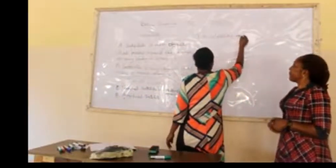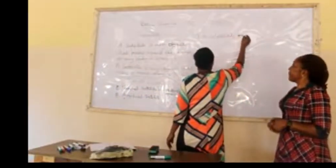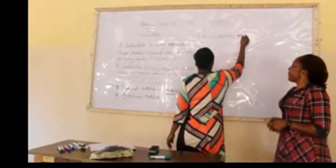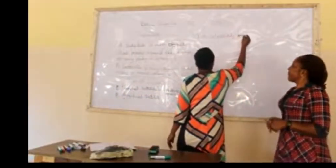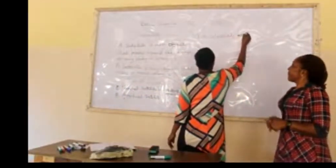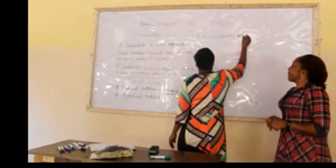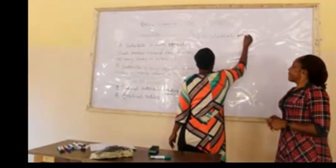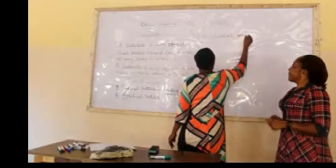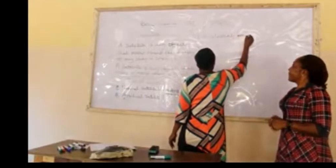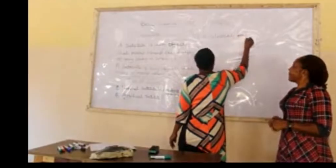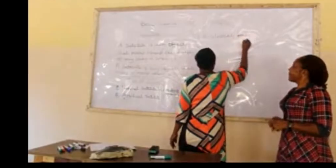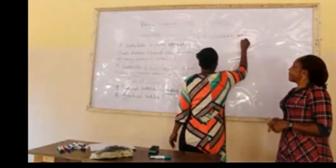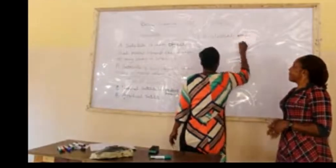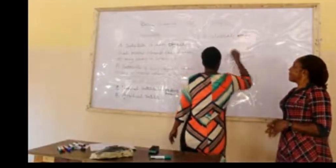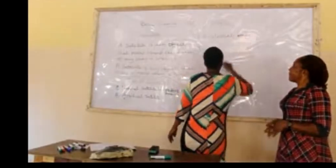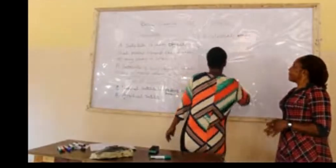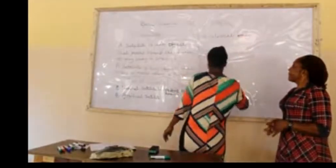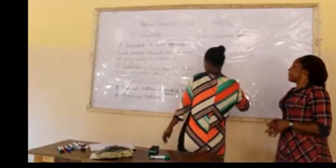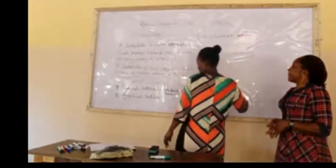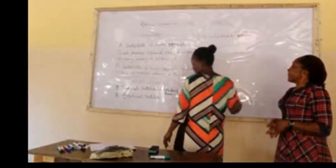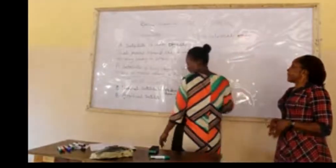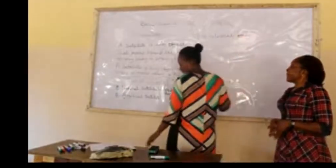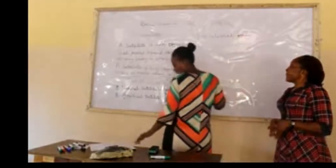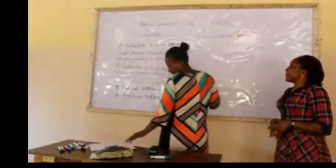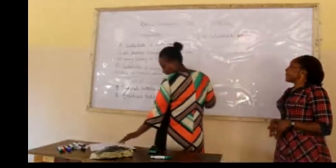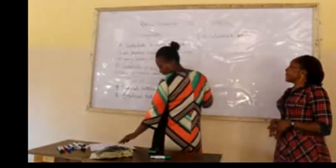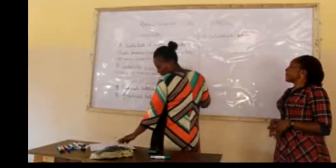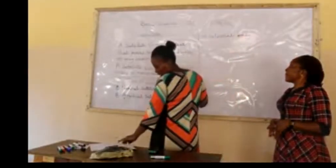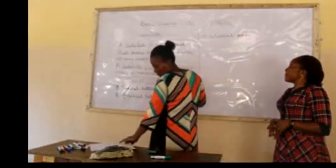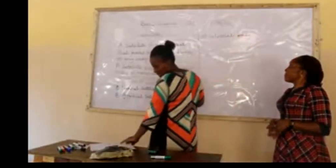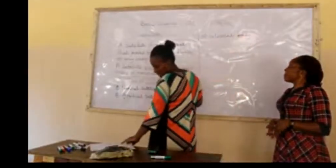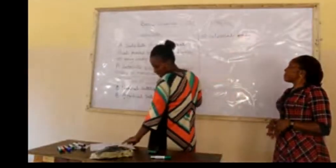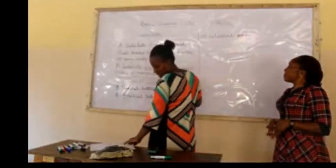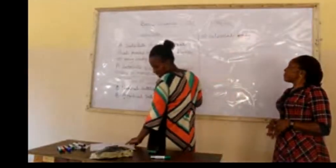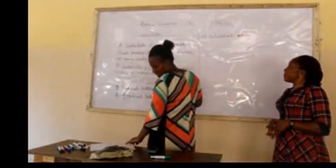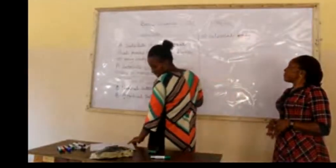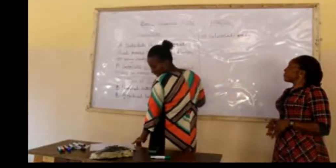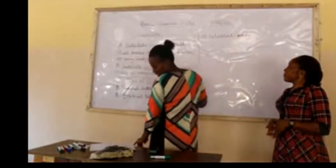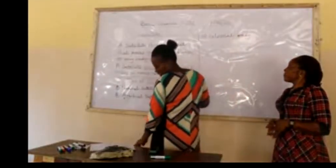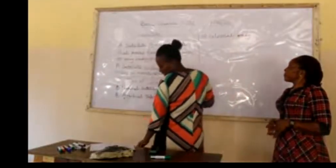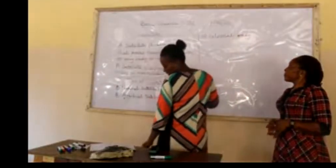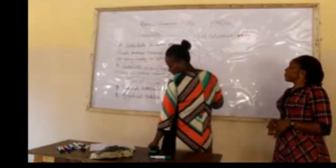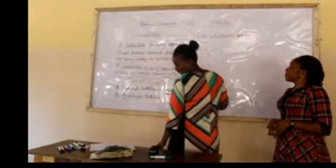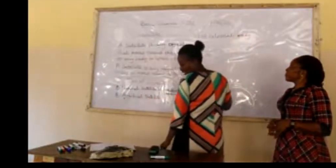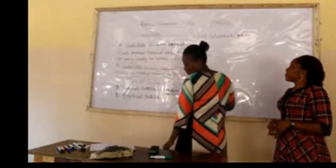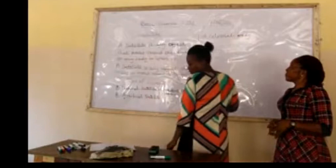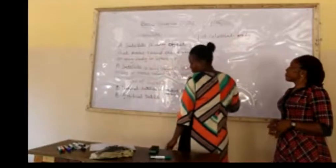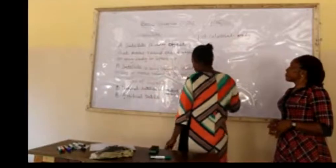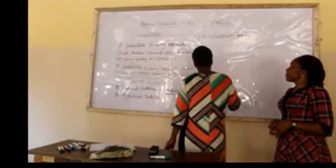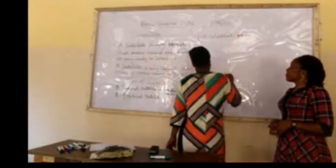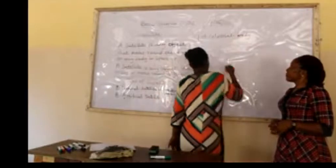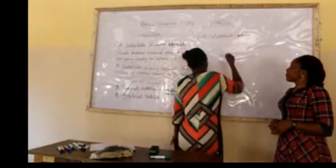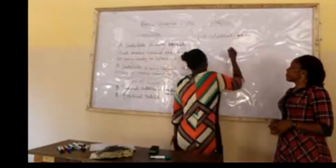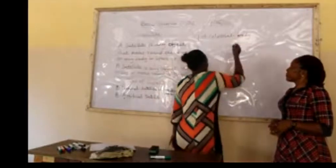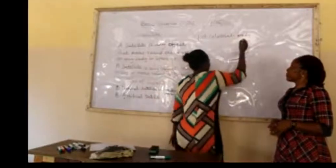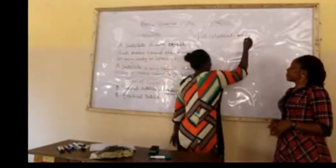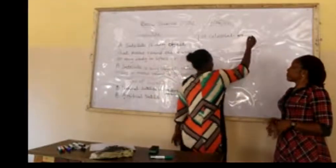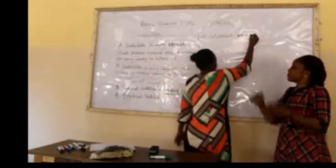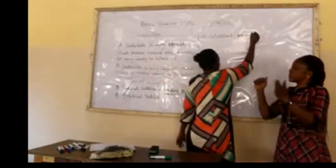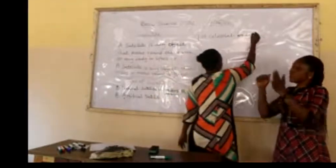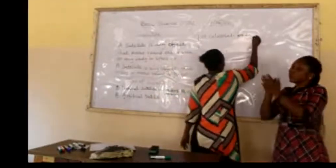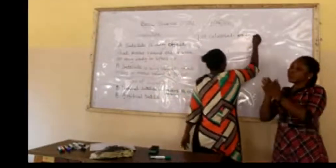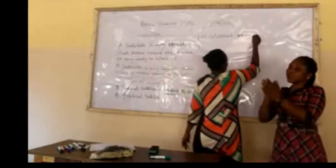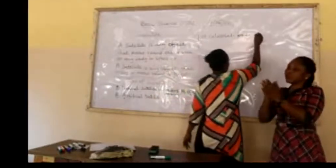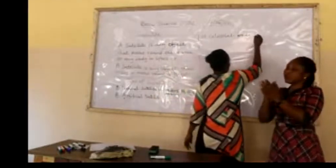Talk of celestial, talking of heavenly bodies. Celestial bodies that orbit a